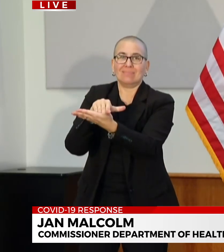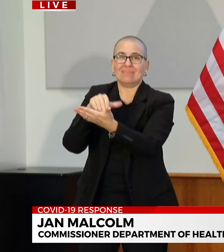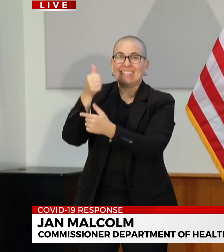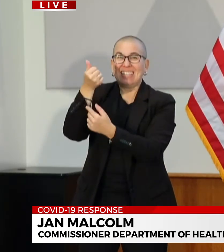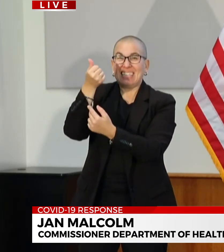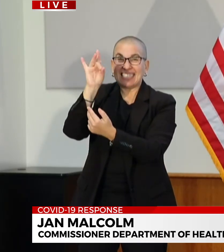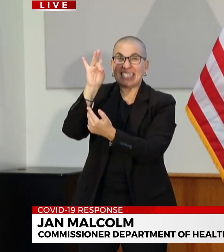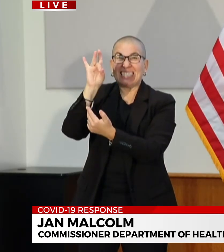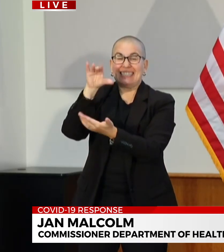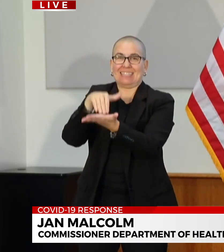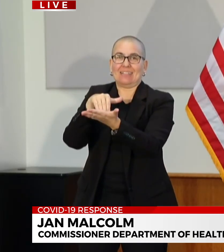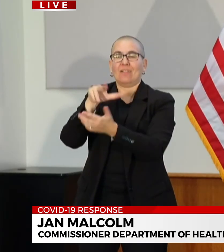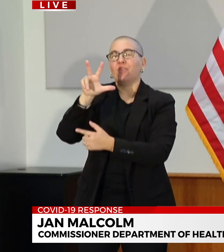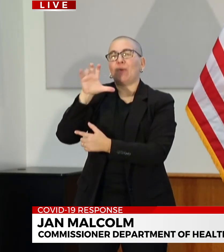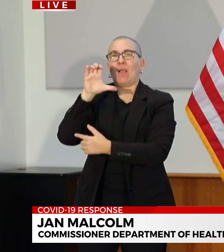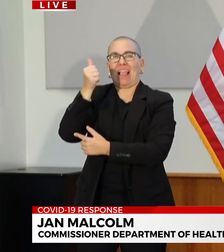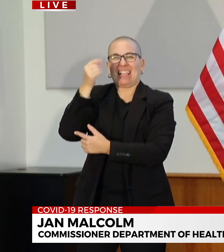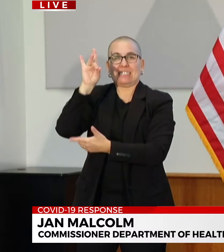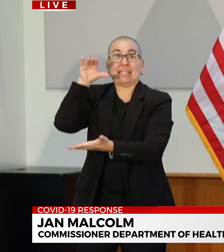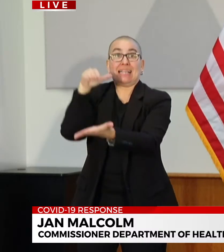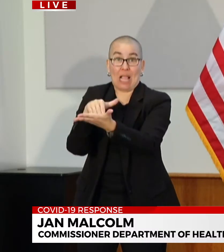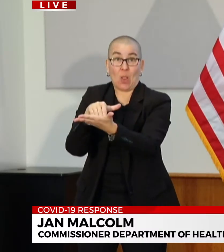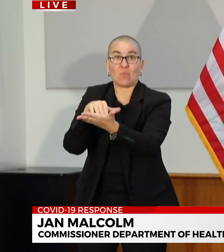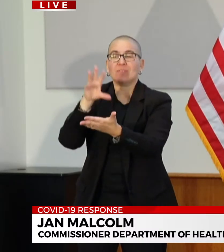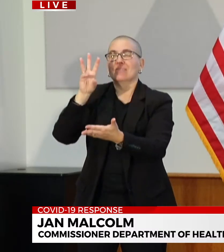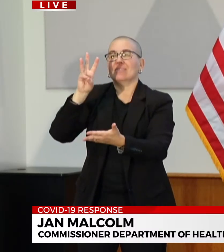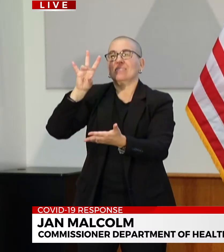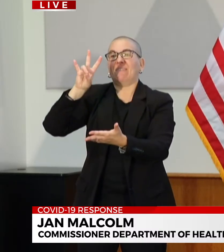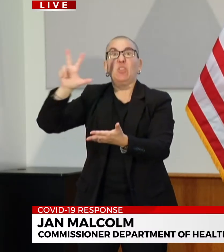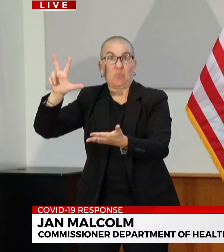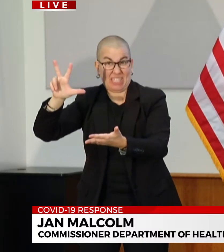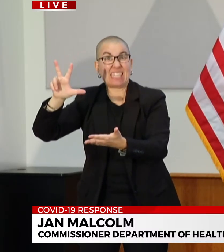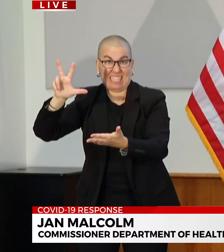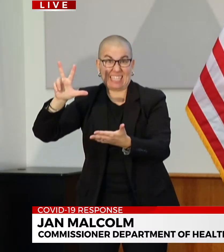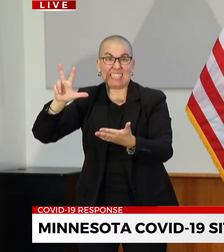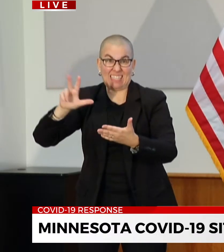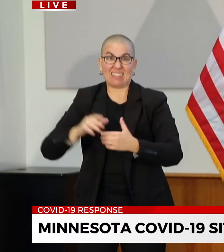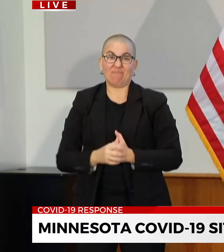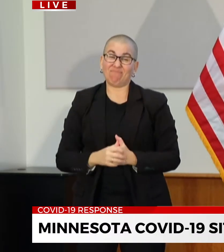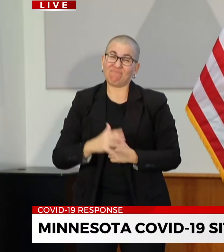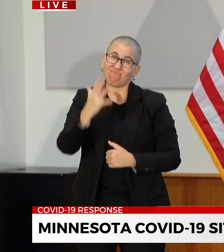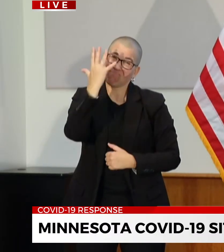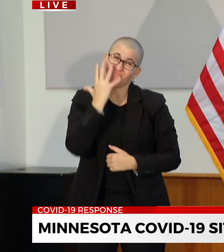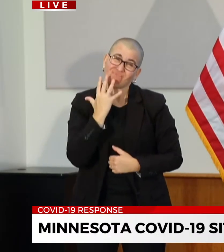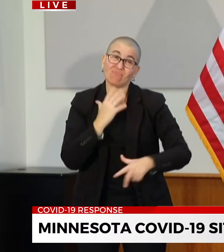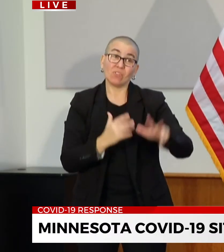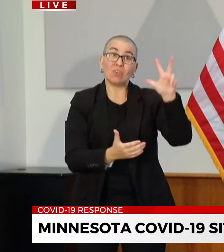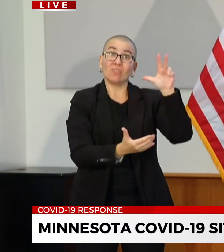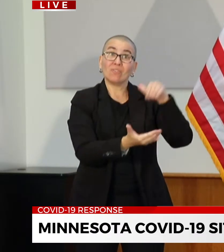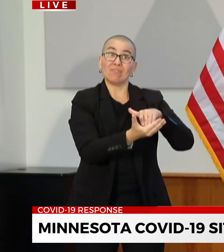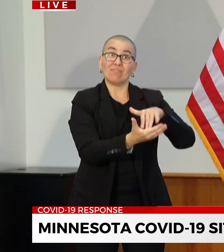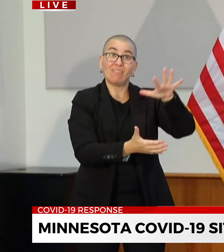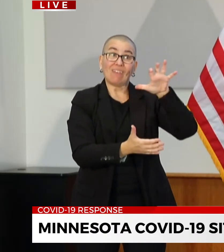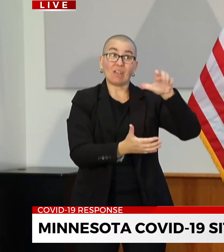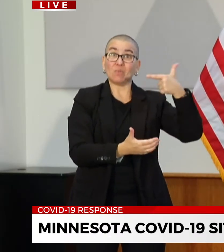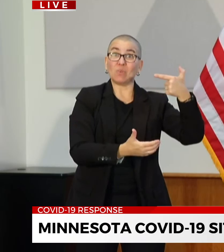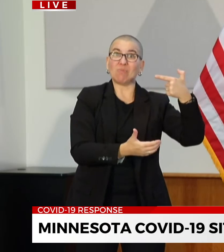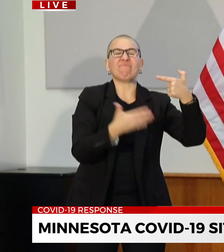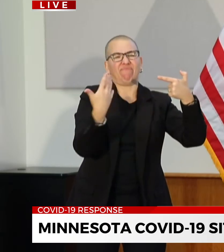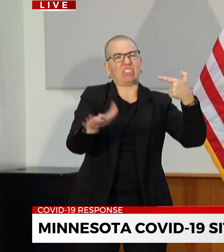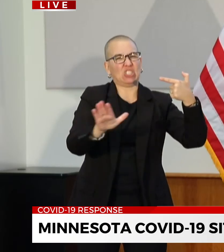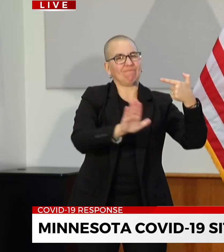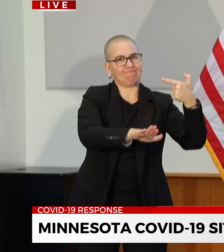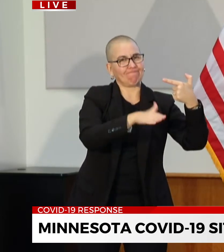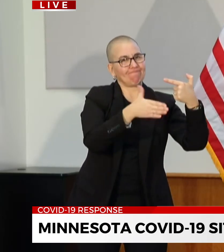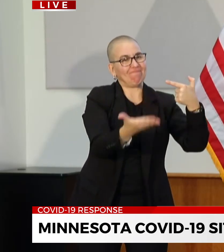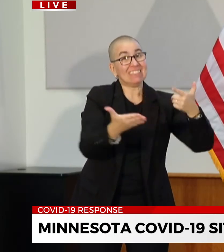318,763. And sadly, we have a new total of 3,521 deaths in Minnesota, which were up 15 from